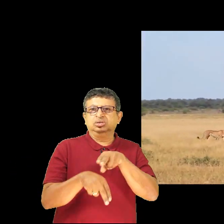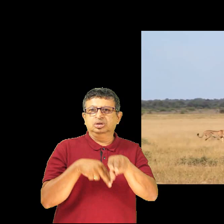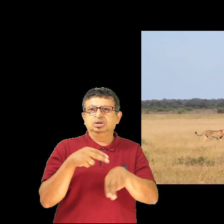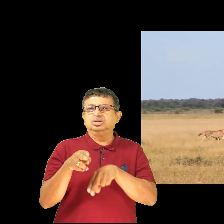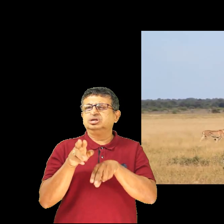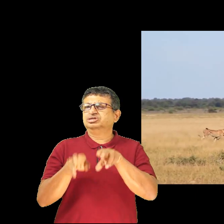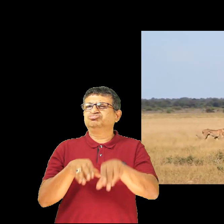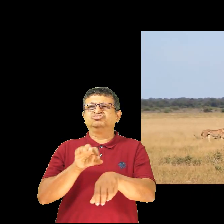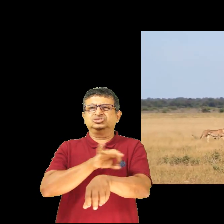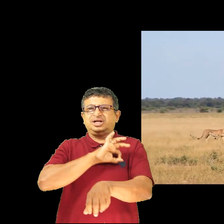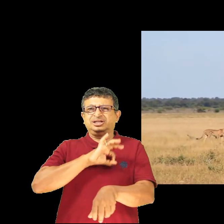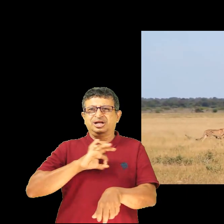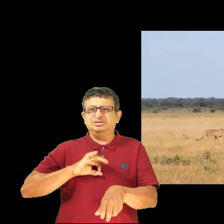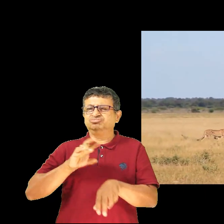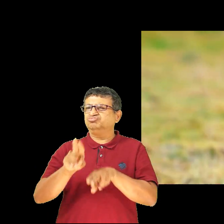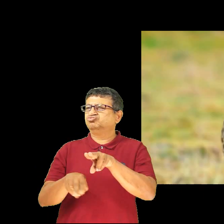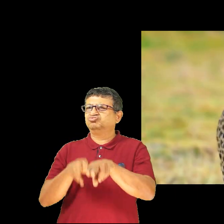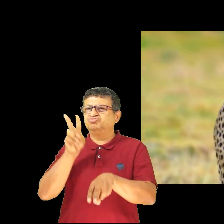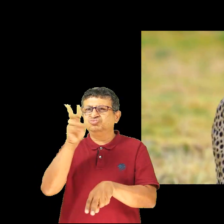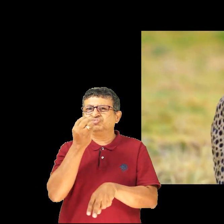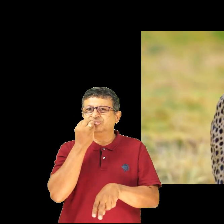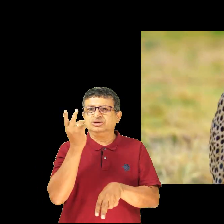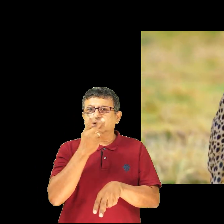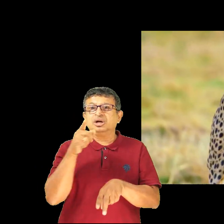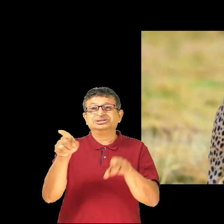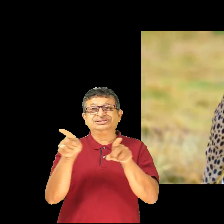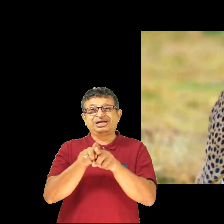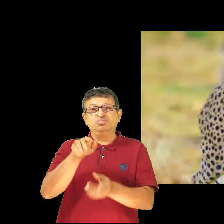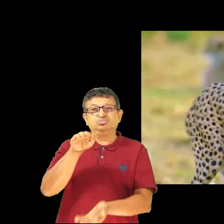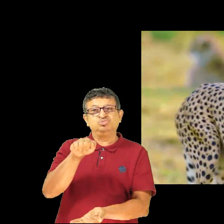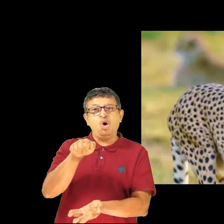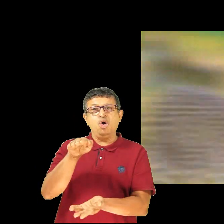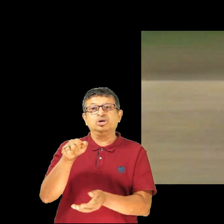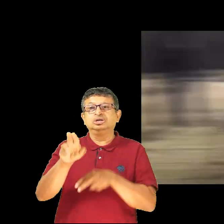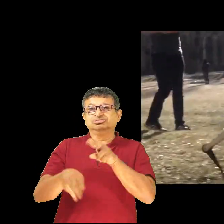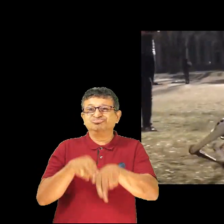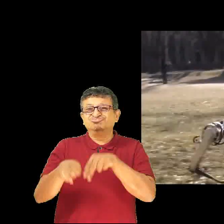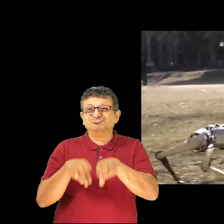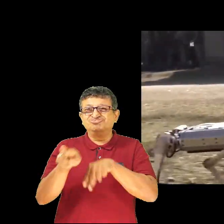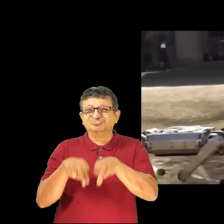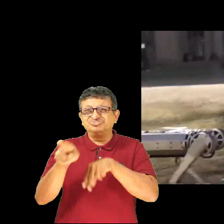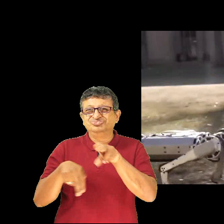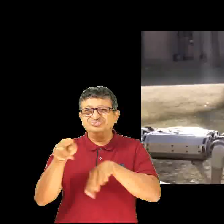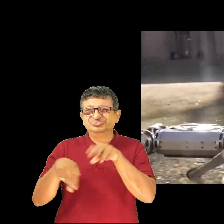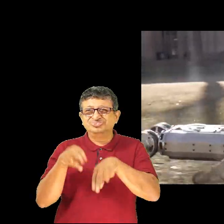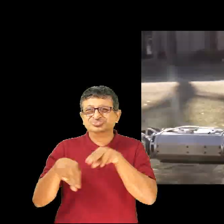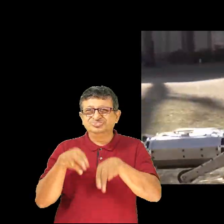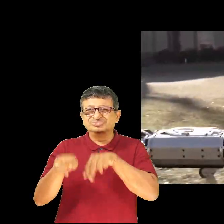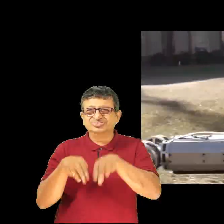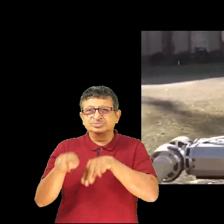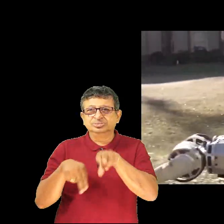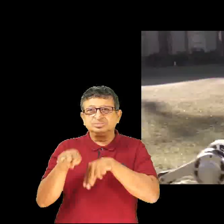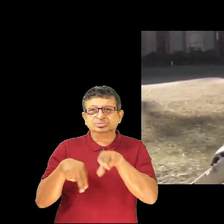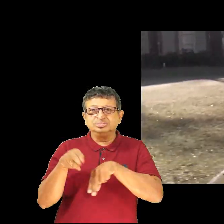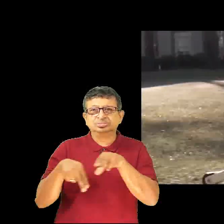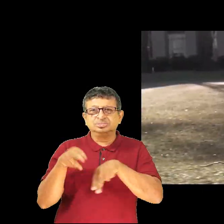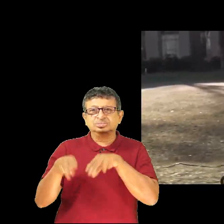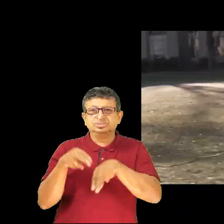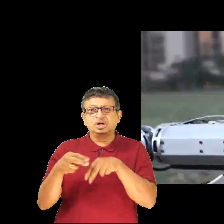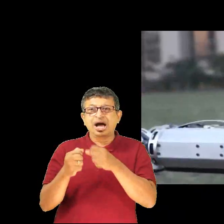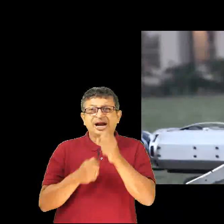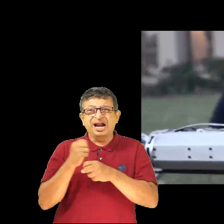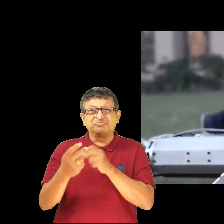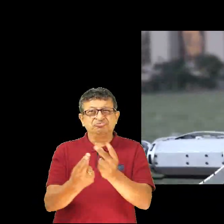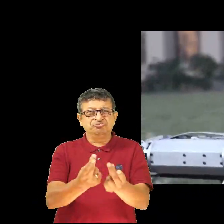to 120 kilometers per hour and keeping it steady for up to 500 meters. It comes as no surprise that the robotic equivalent is also